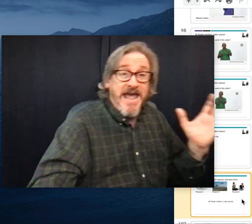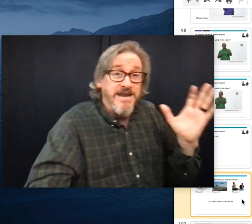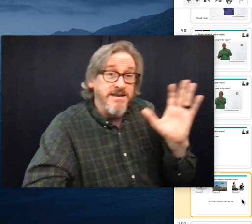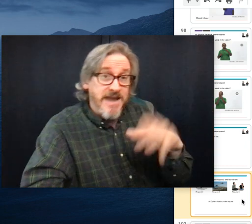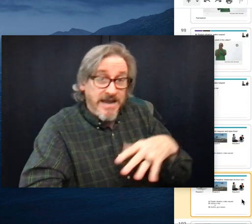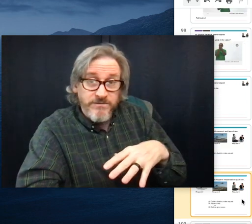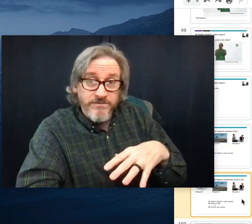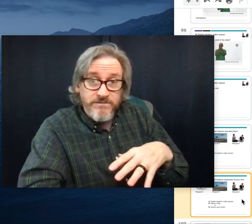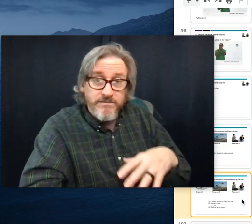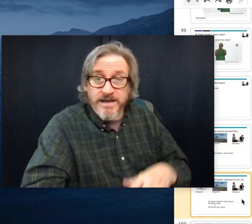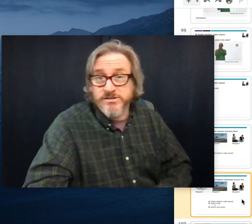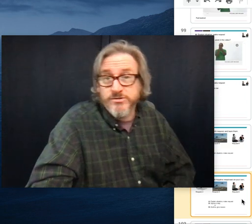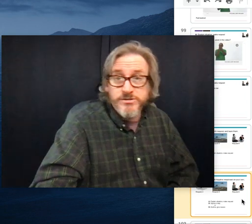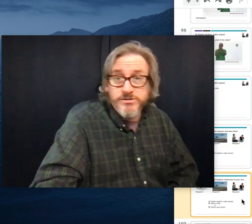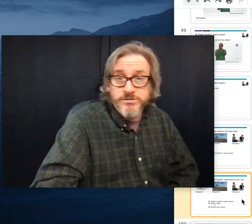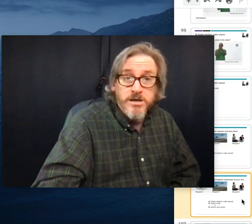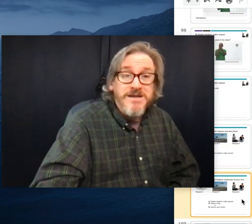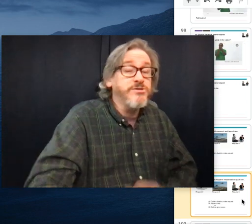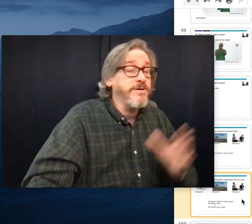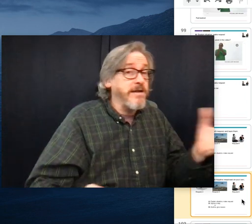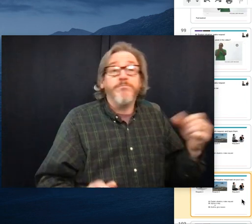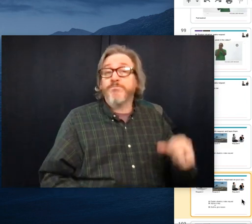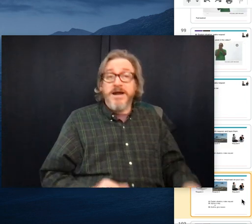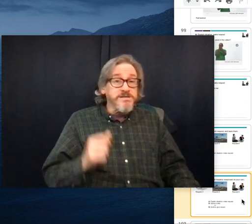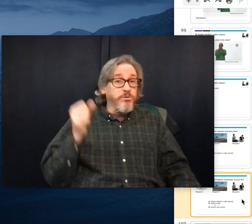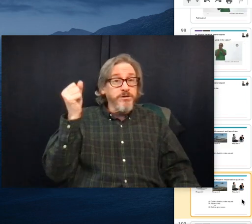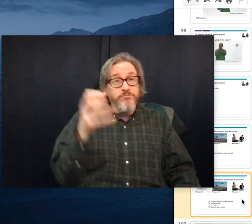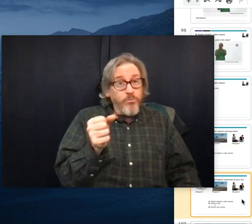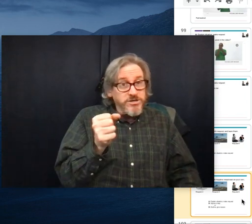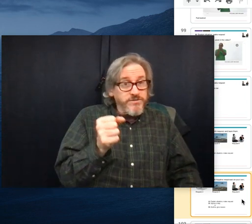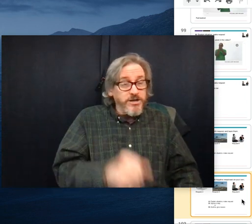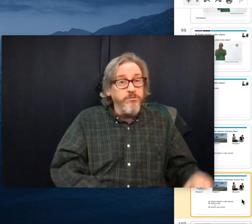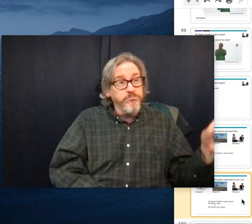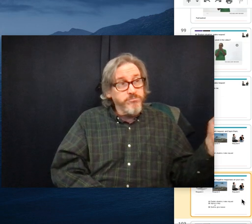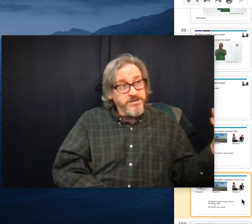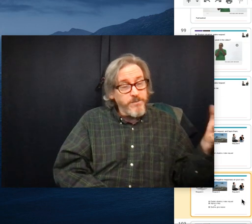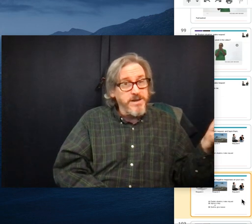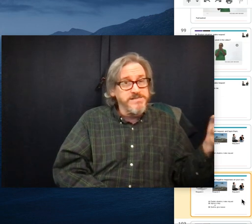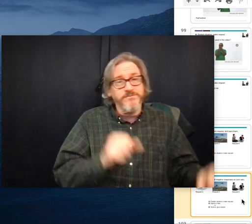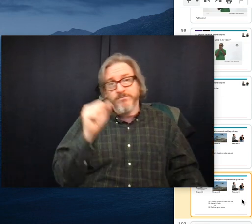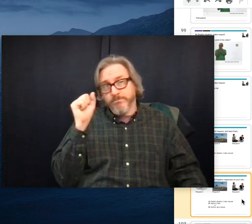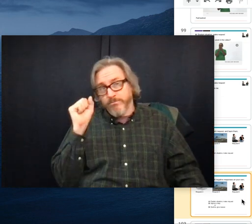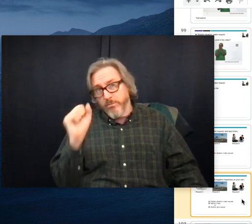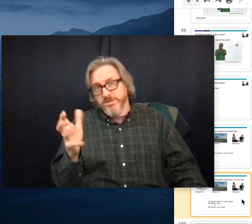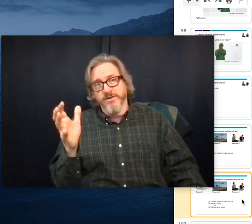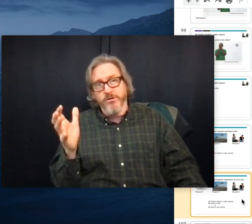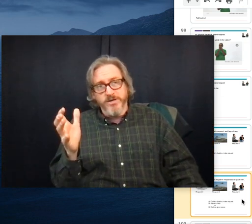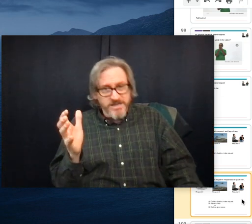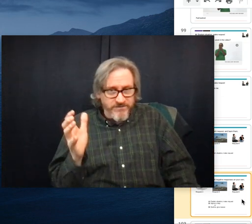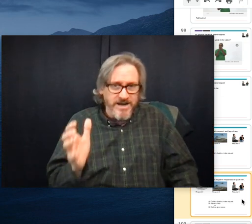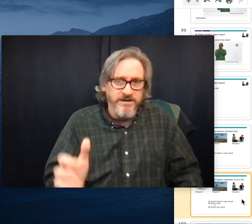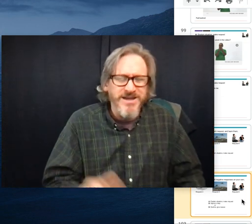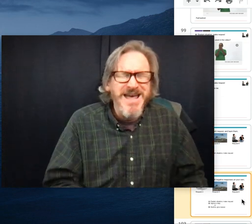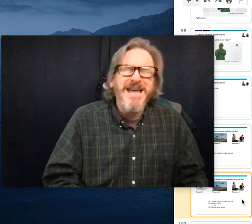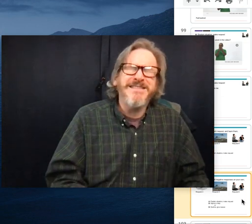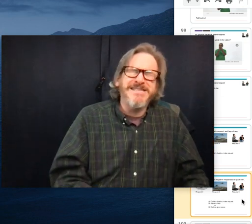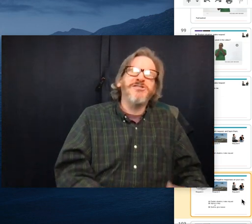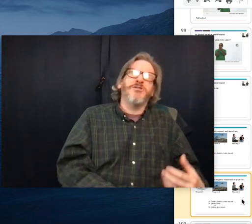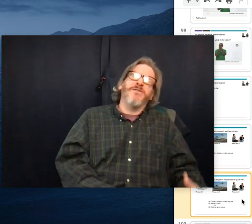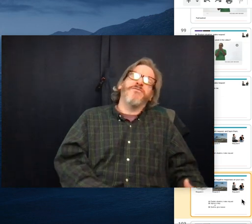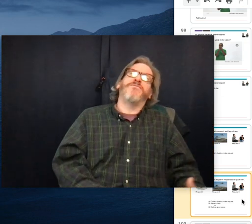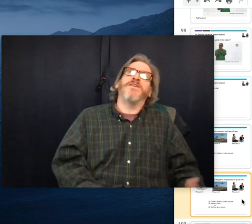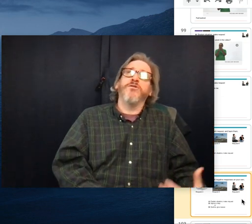Appear, disappear. Appear, disappear. Appear, drown. They went under for the 3rd time, right? Appear and disappear. Waiting